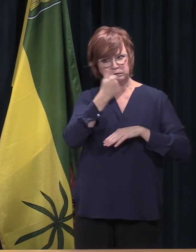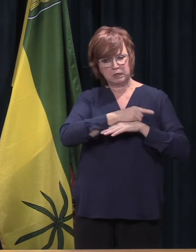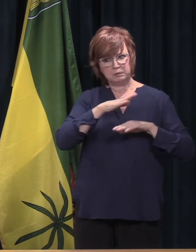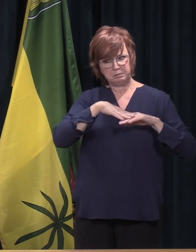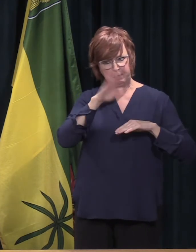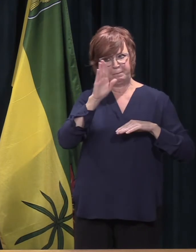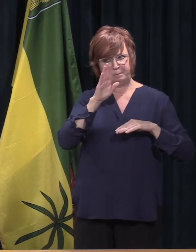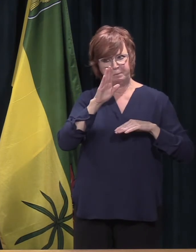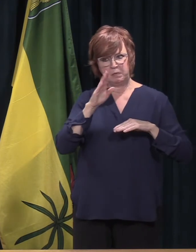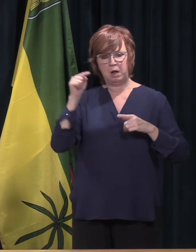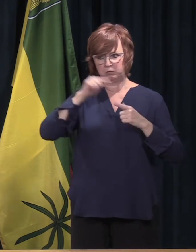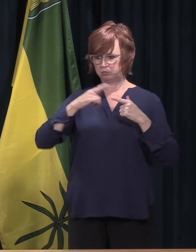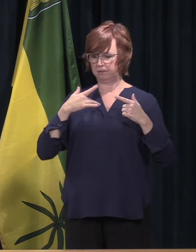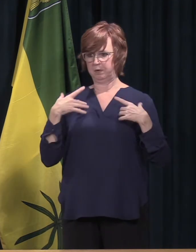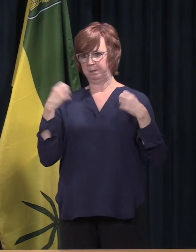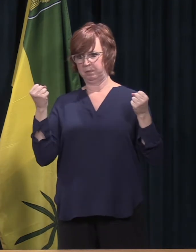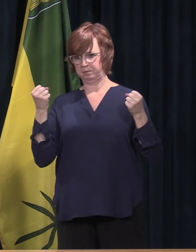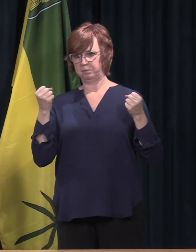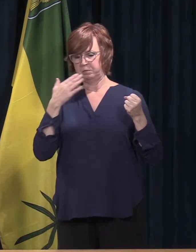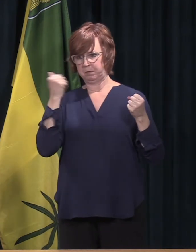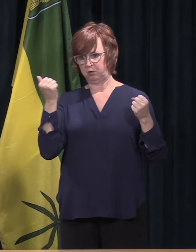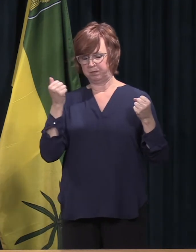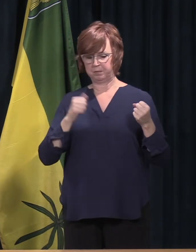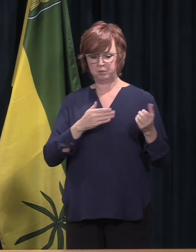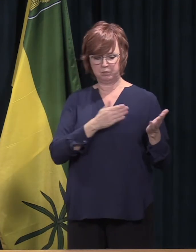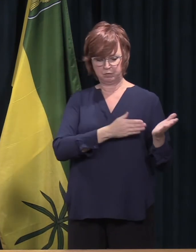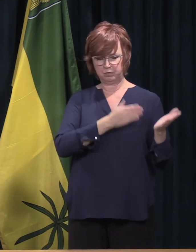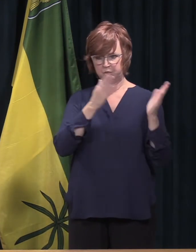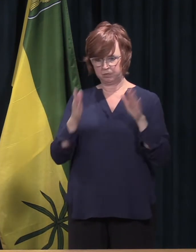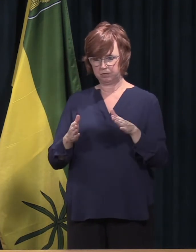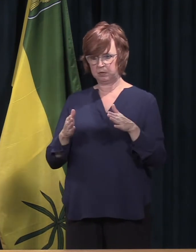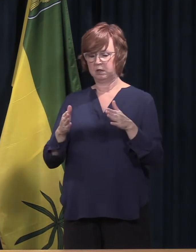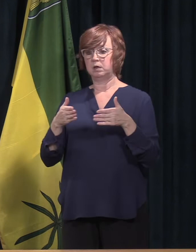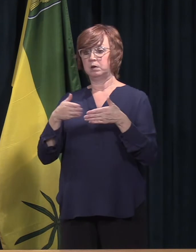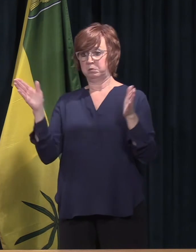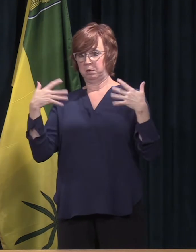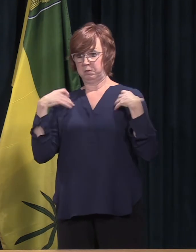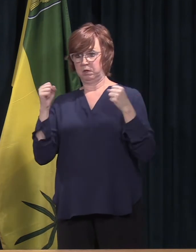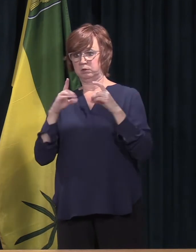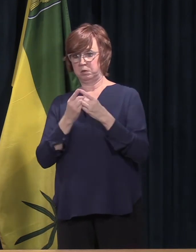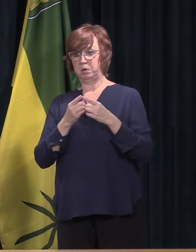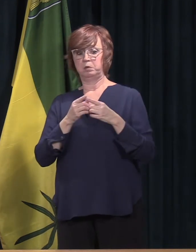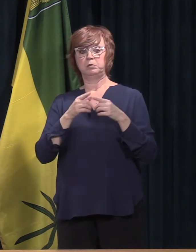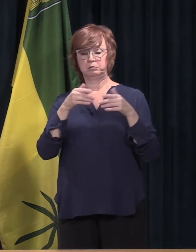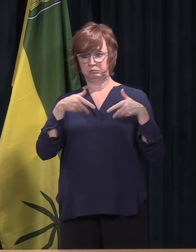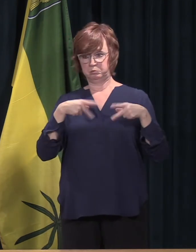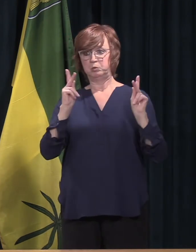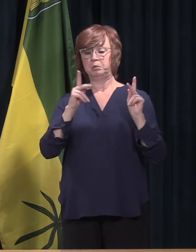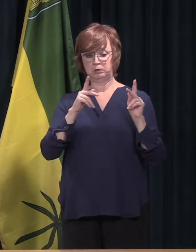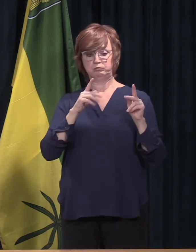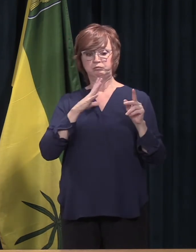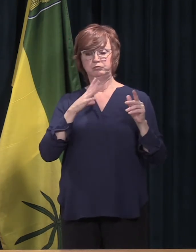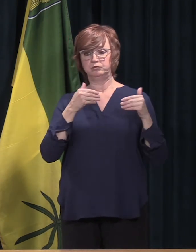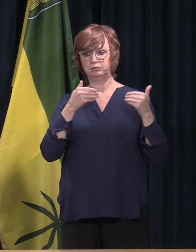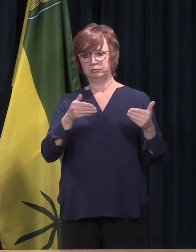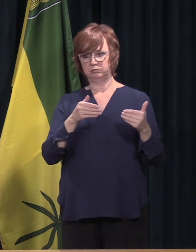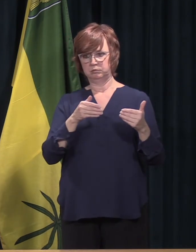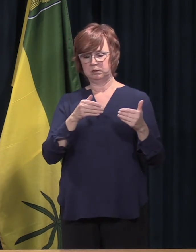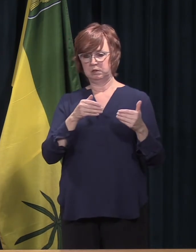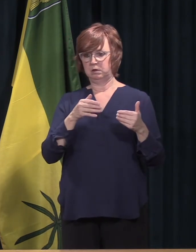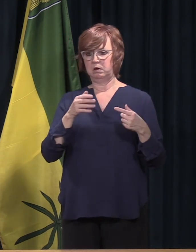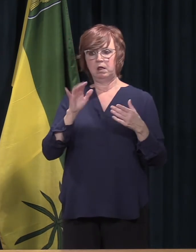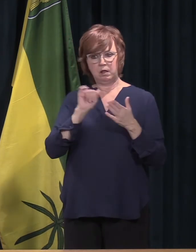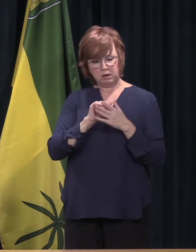then public health gives you the go-ahead, and then you can come off isolation. So that is very strict. That's the strictest, that you have a